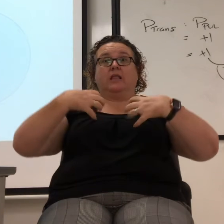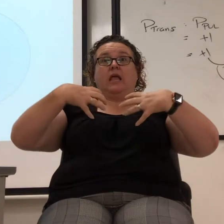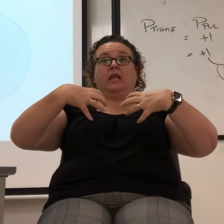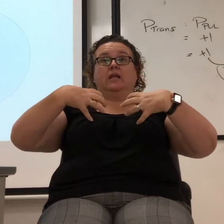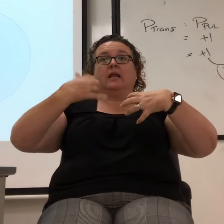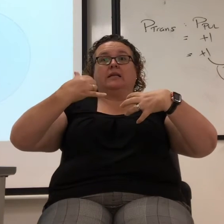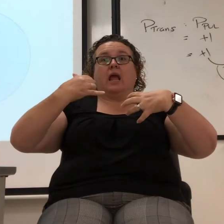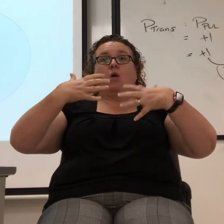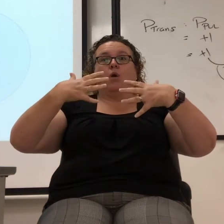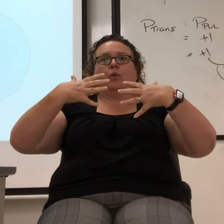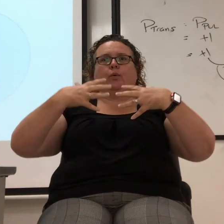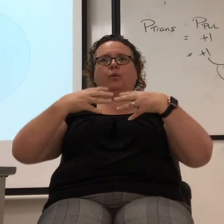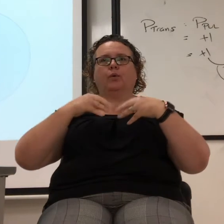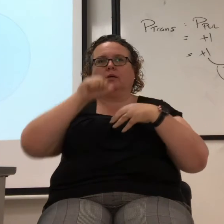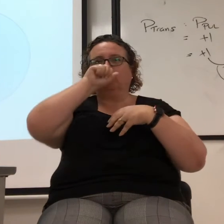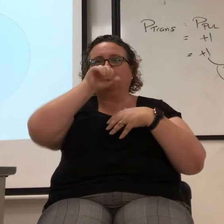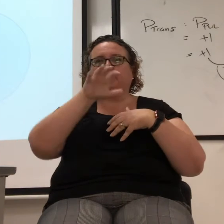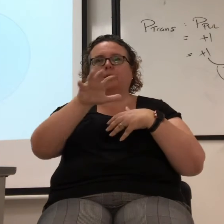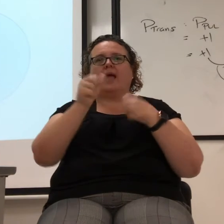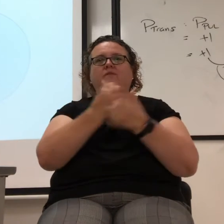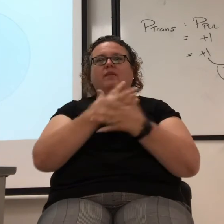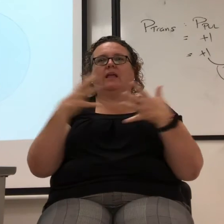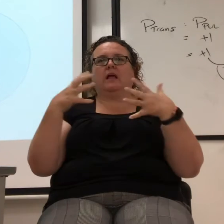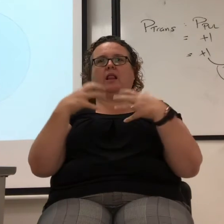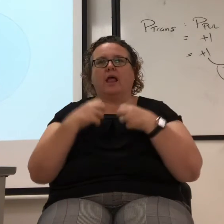we're going to take a breath out, or everything